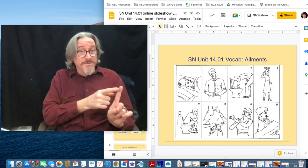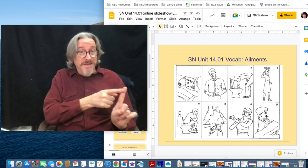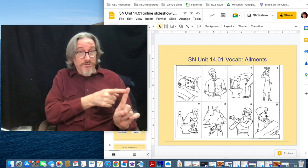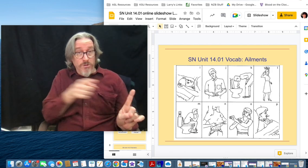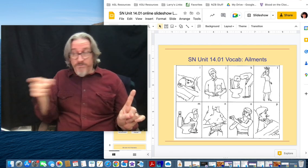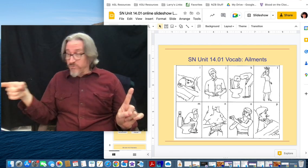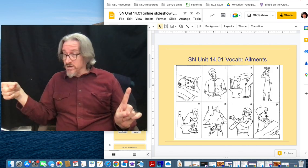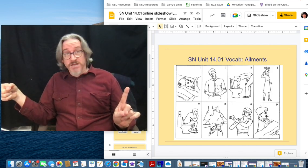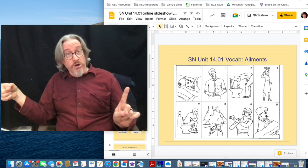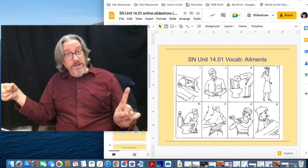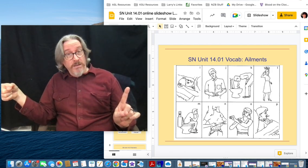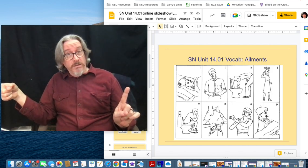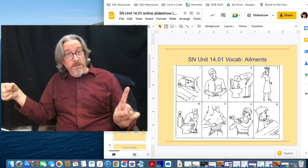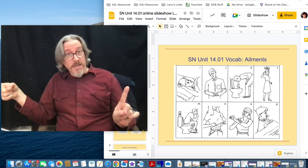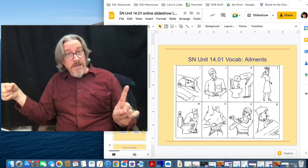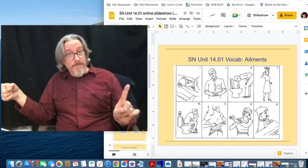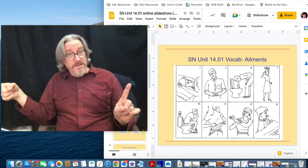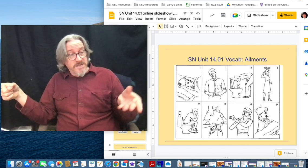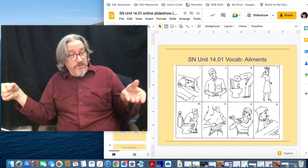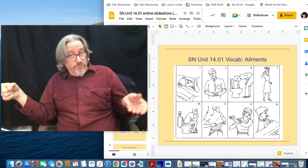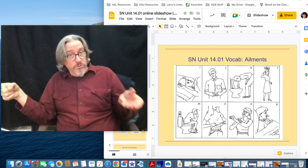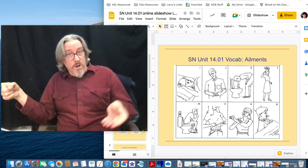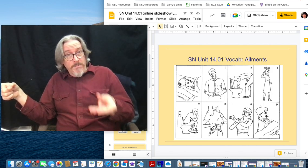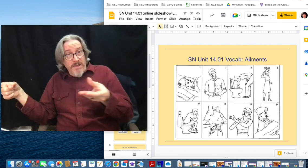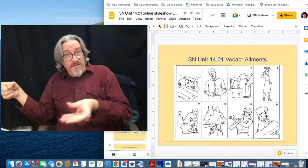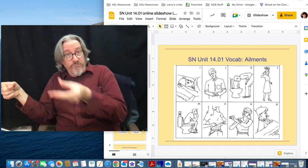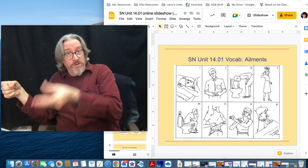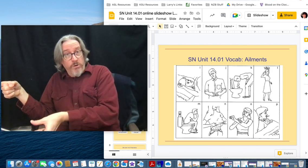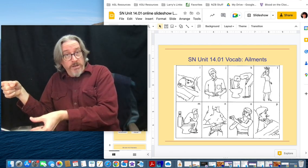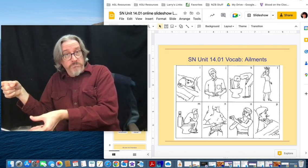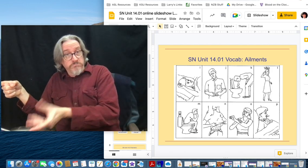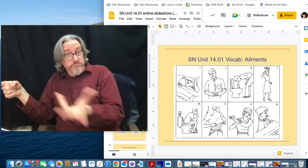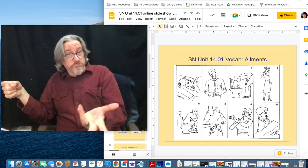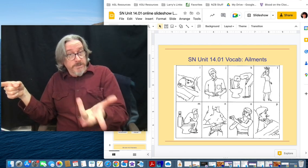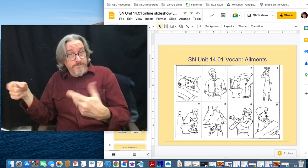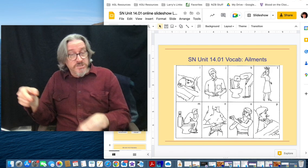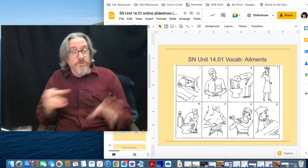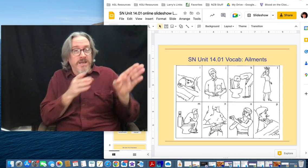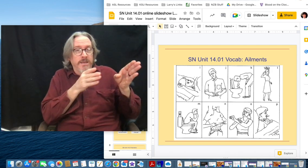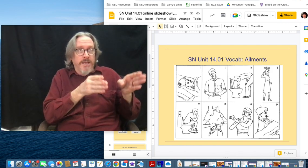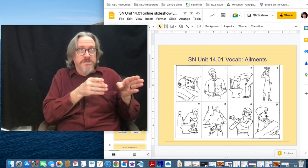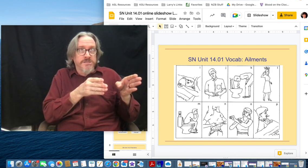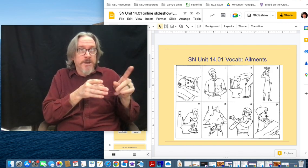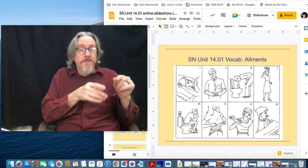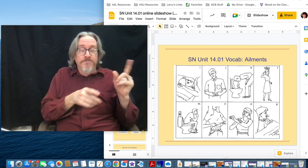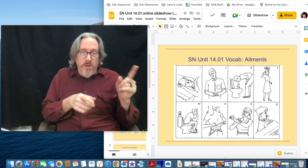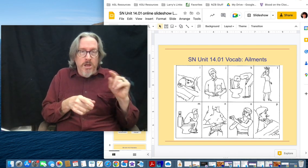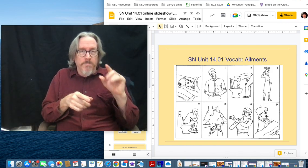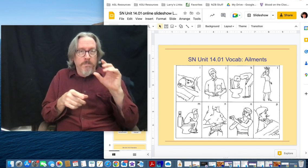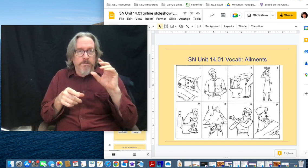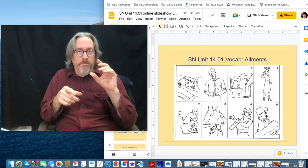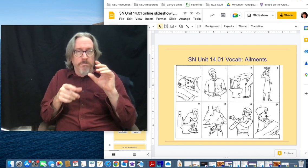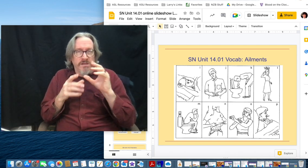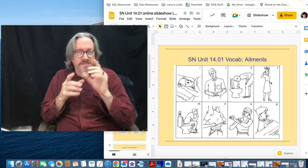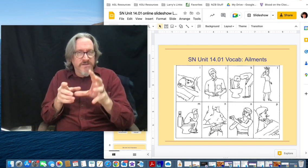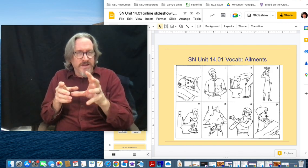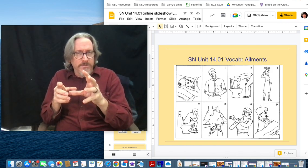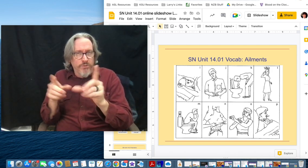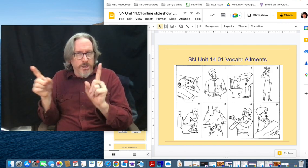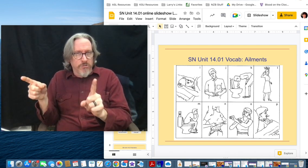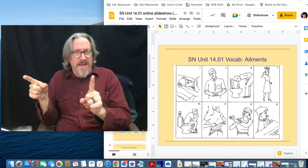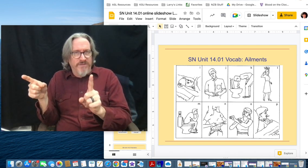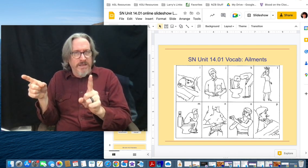Now, it doesn't mean I threw up for an entire week. It means I threw up every morning. Right? So it's, I'll see